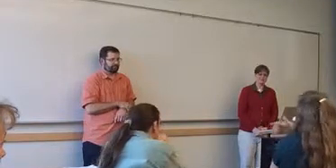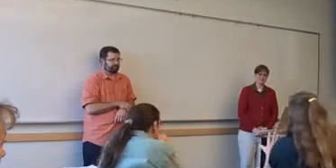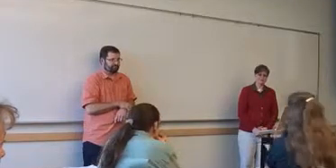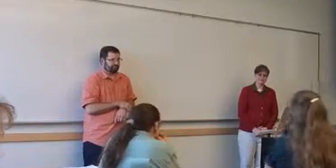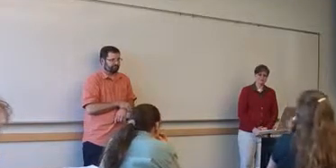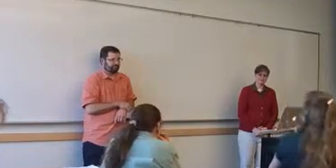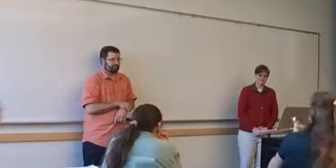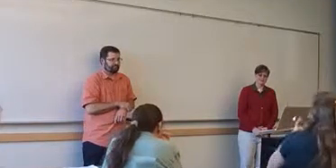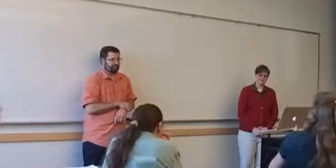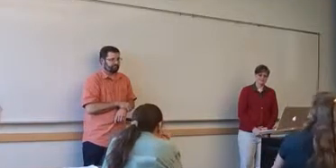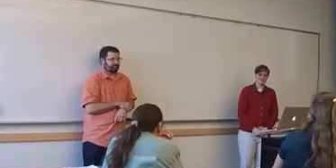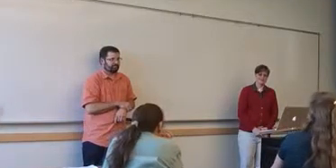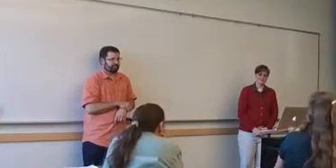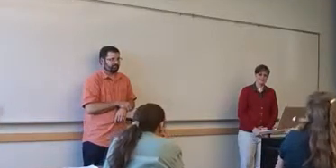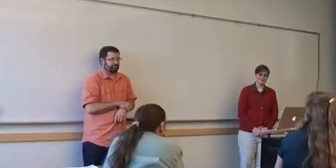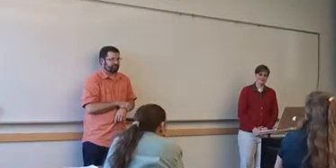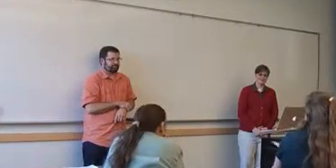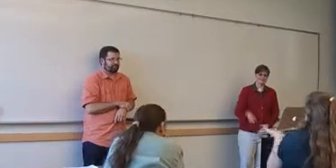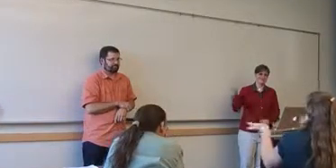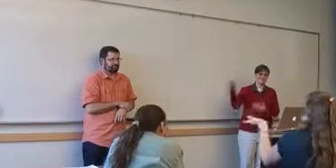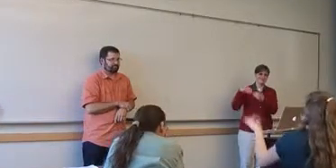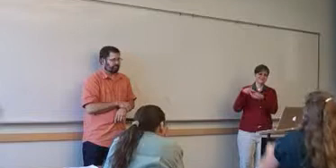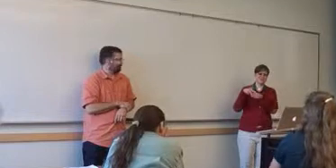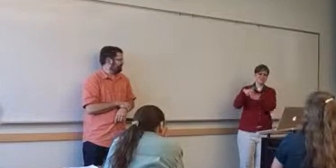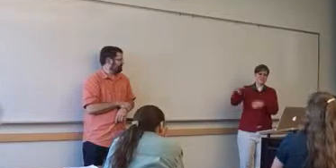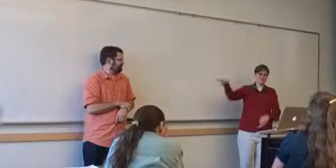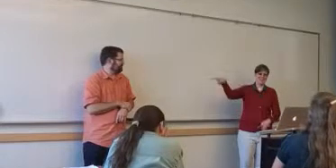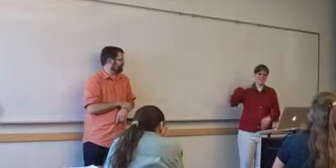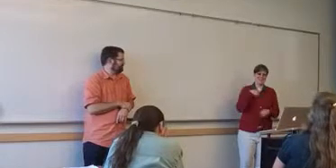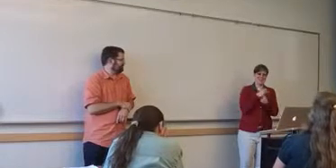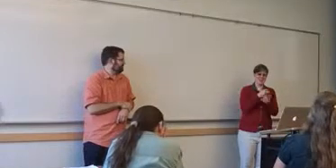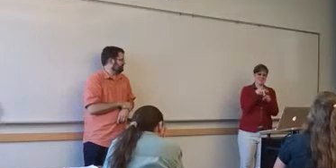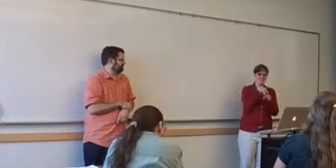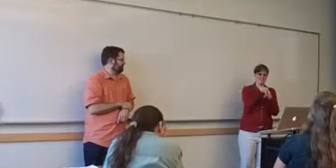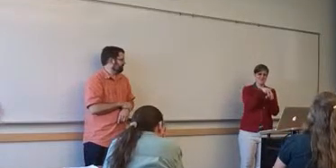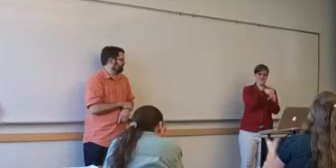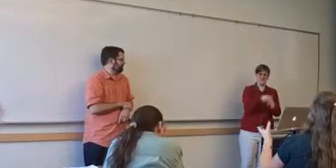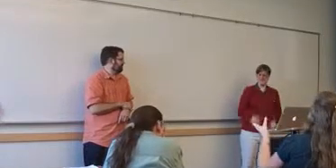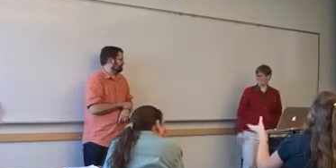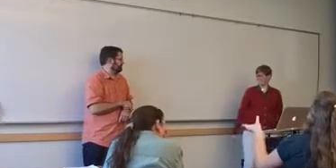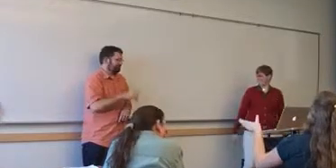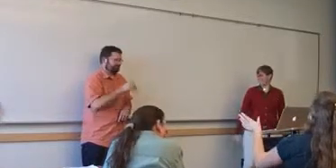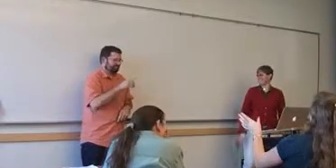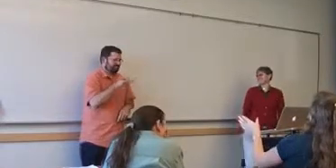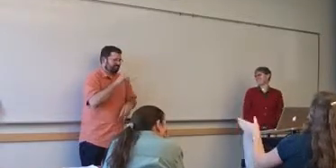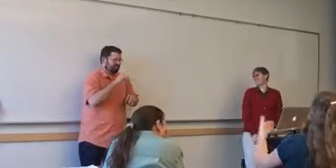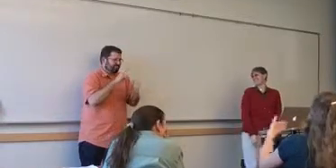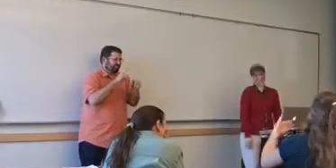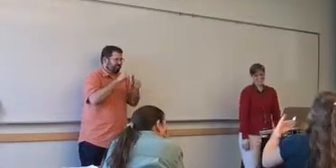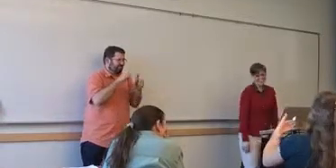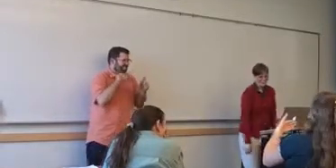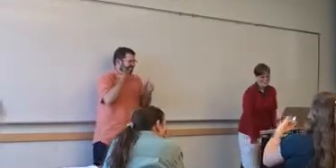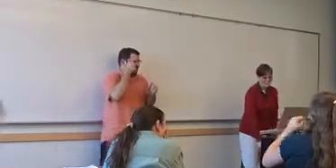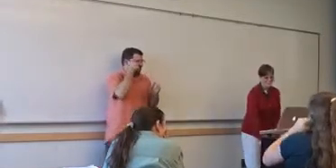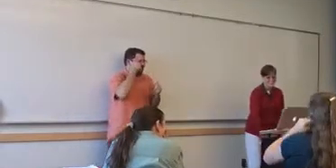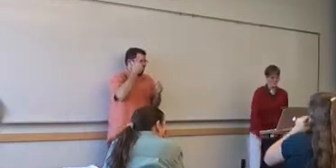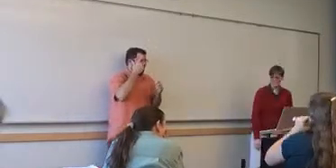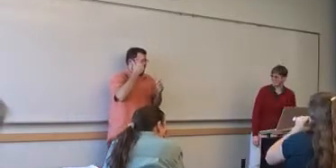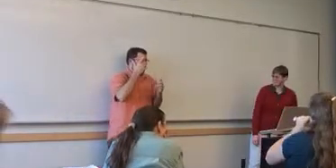He was a got the hard right.